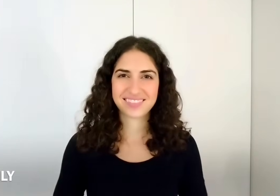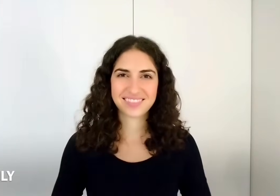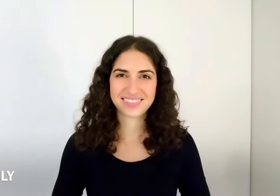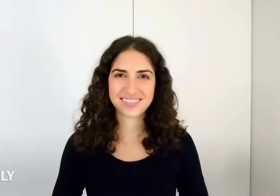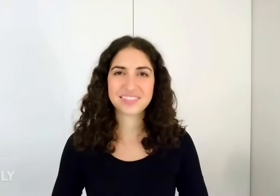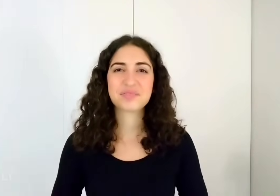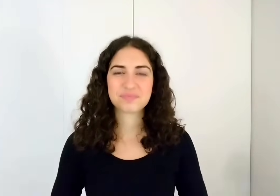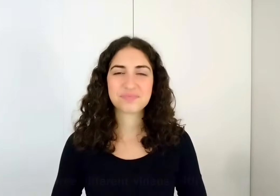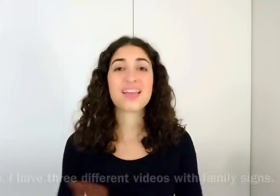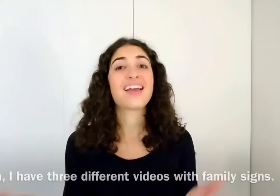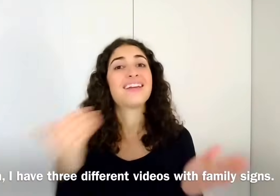Family.